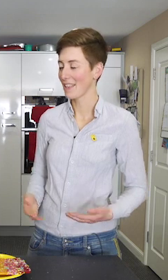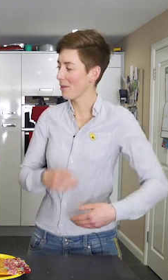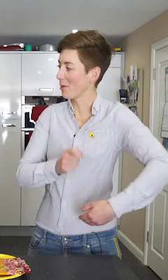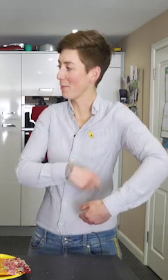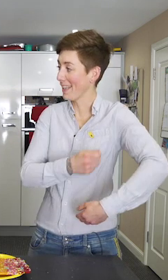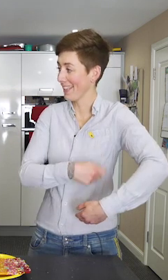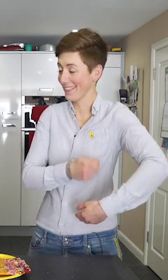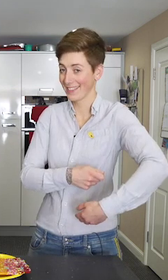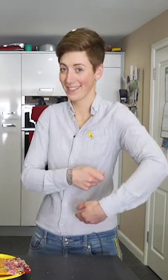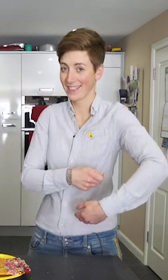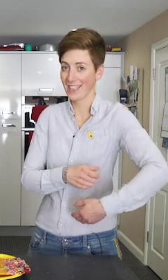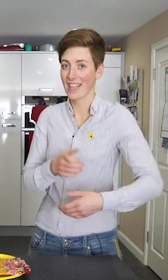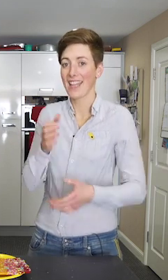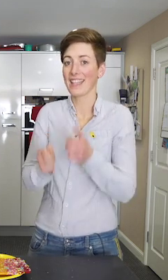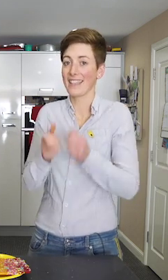Today we're making